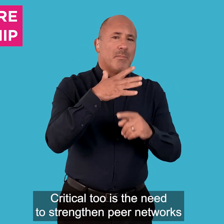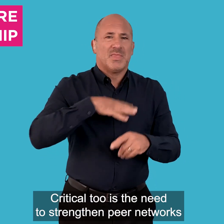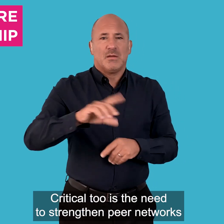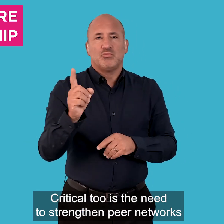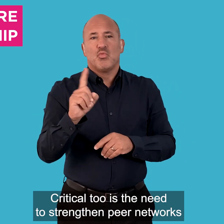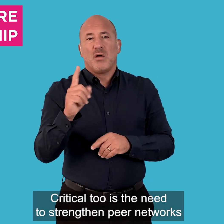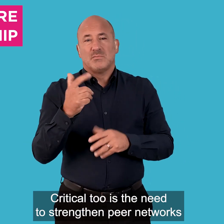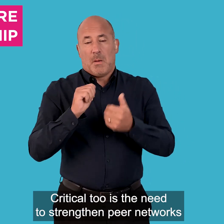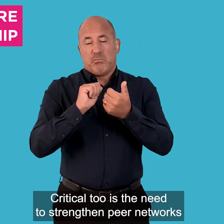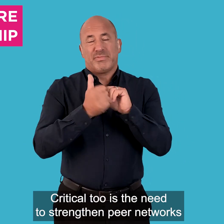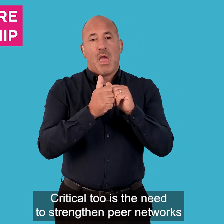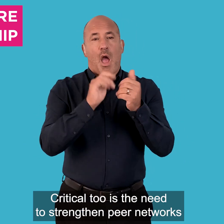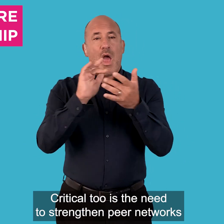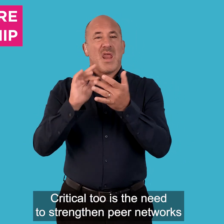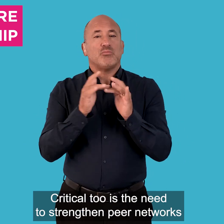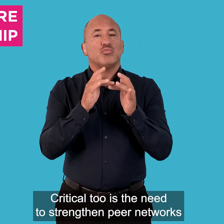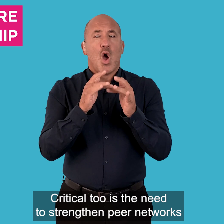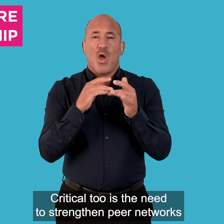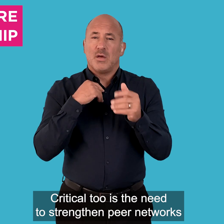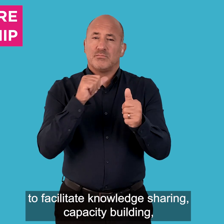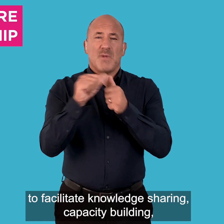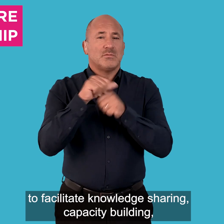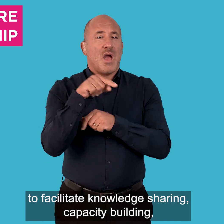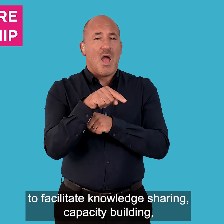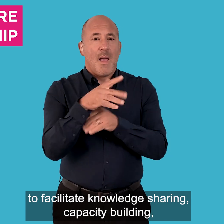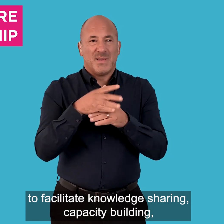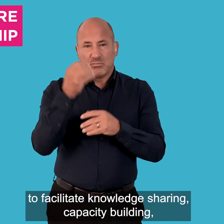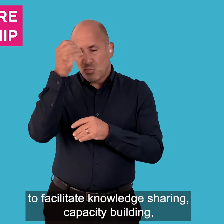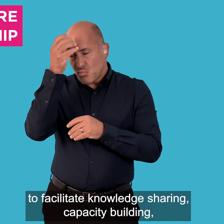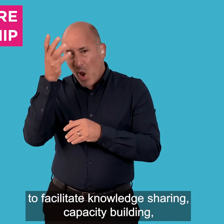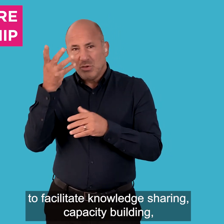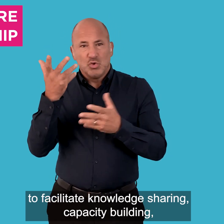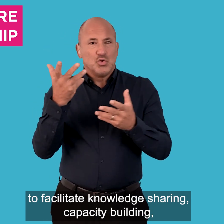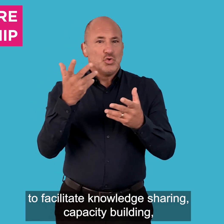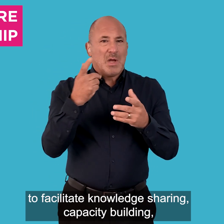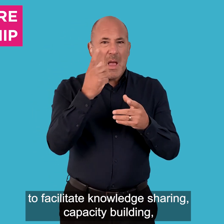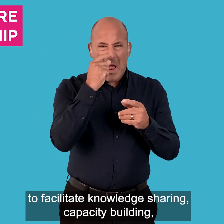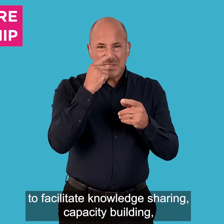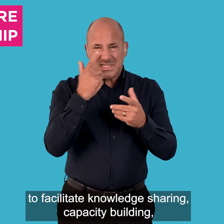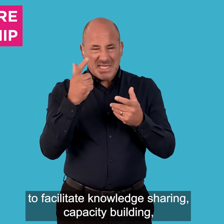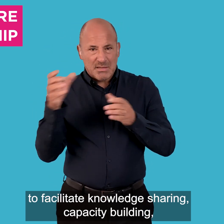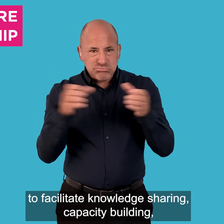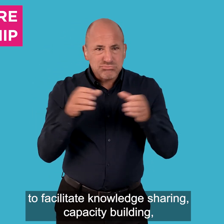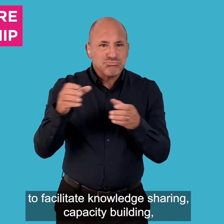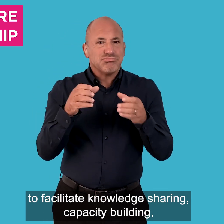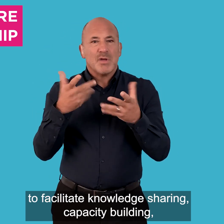Critical too is the need to strengthen peer networks, to facilitate knowledge sharing, capacity